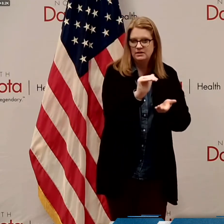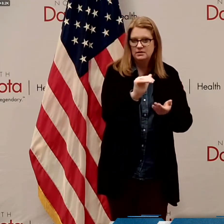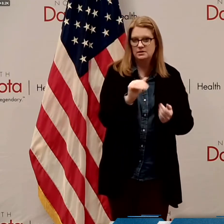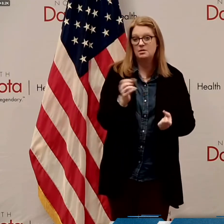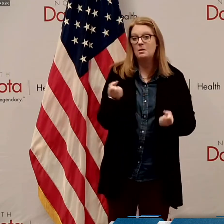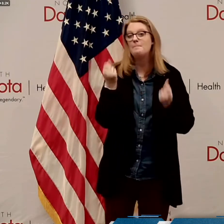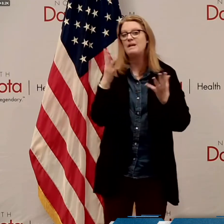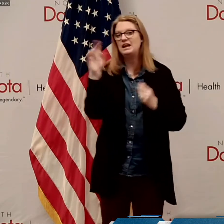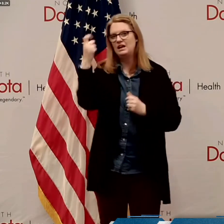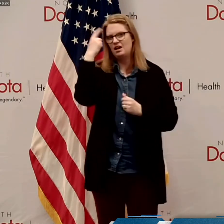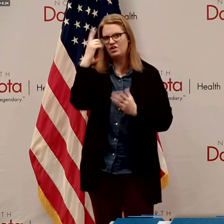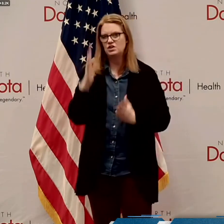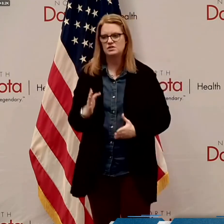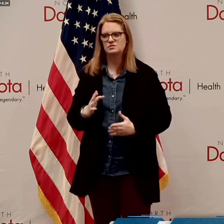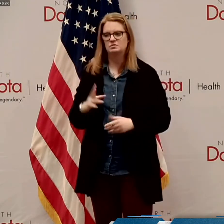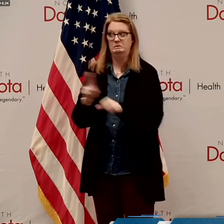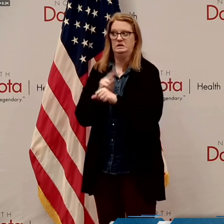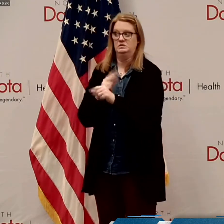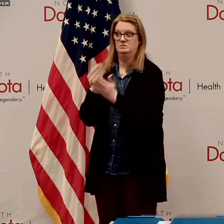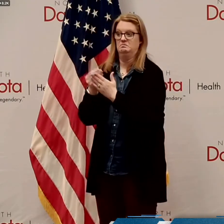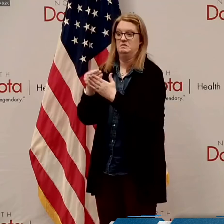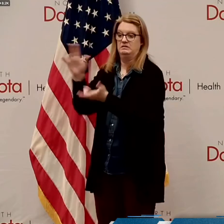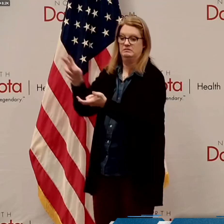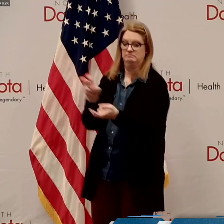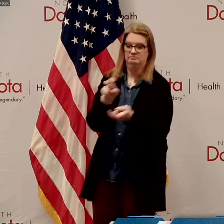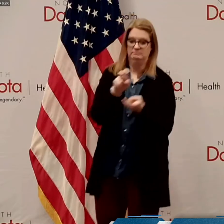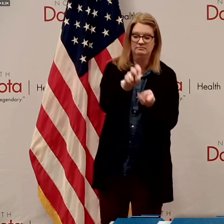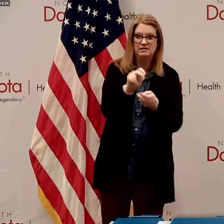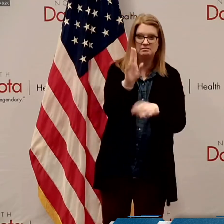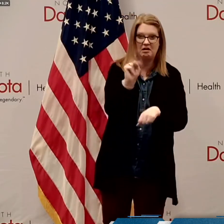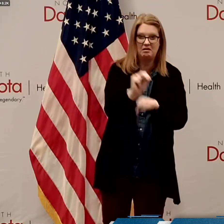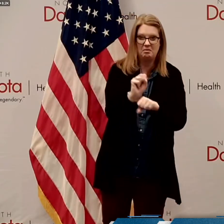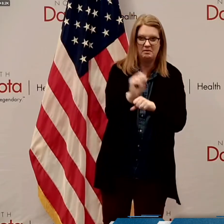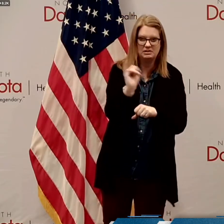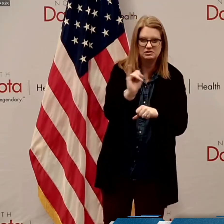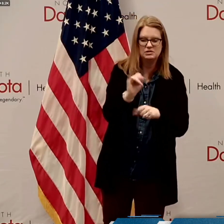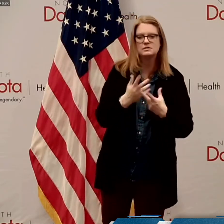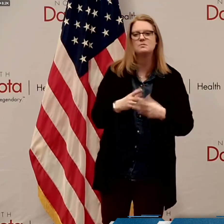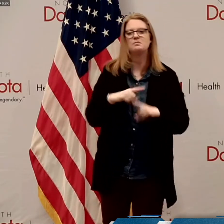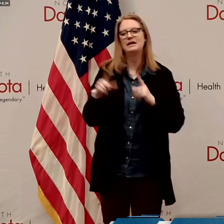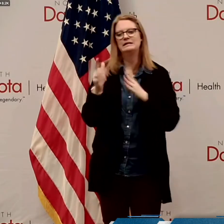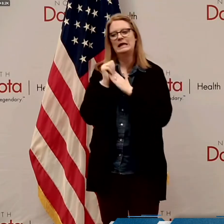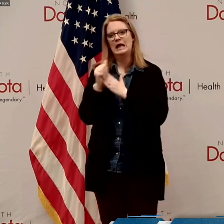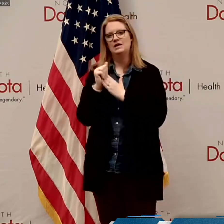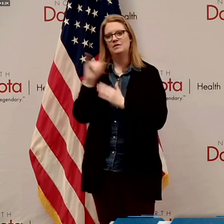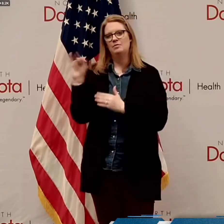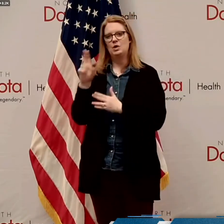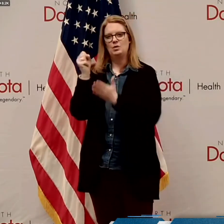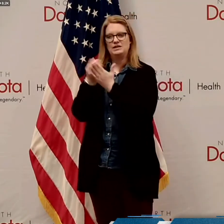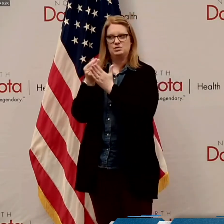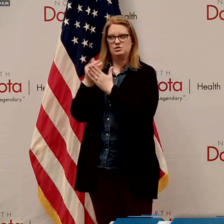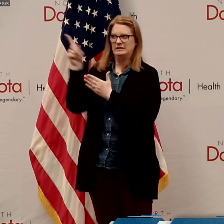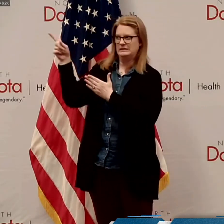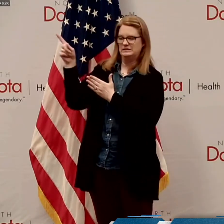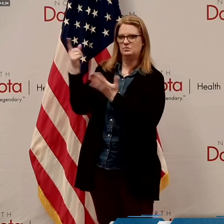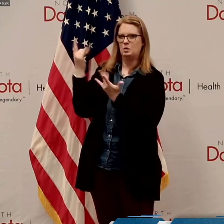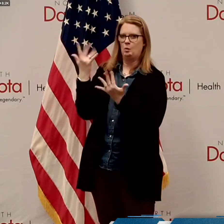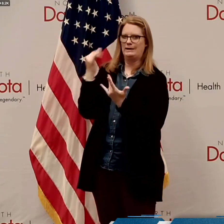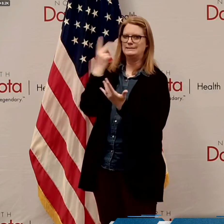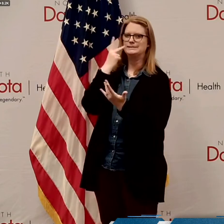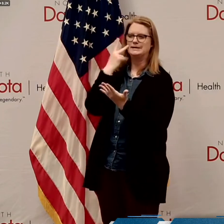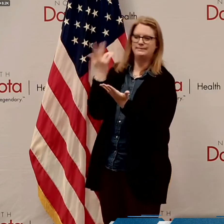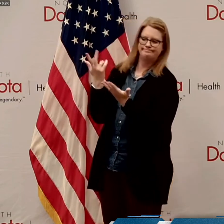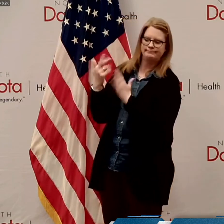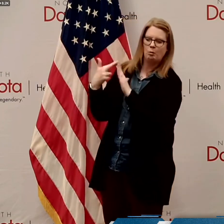be applying those dollars. But guidance from U.S. Treasury is, like I said, expected later this week